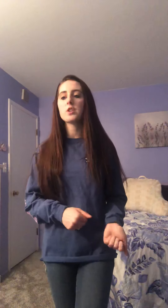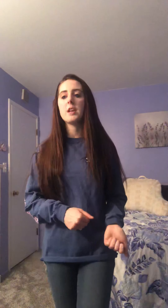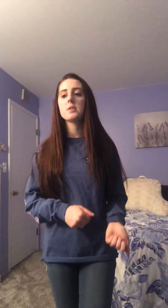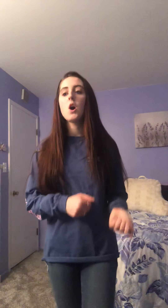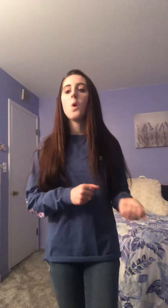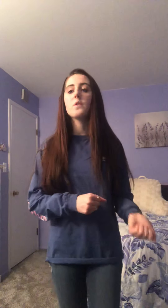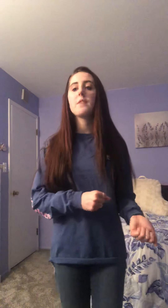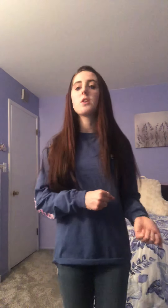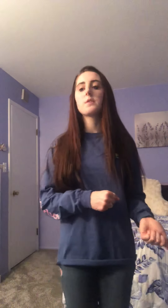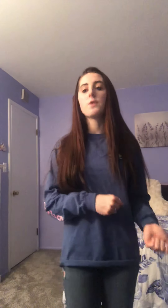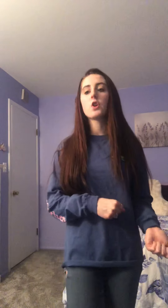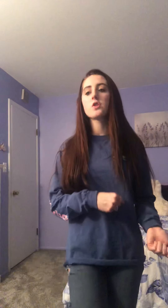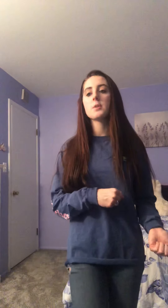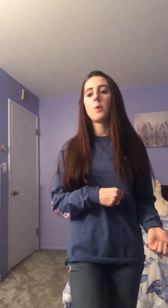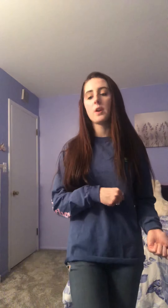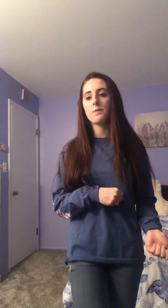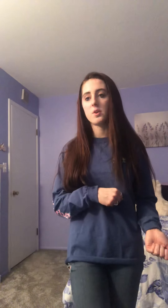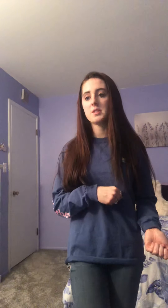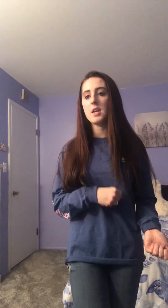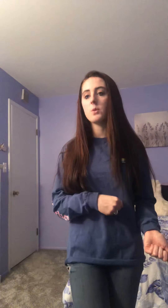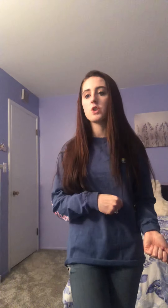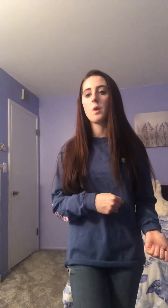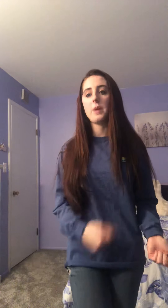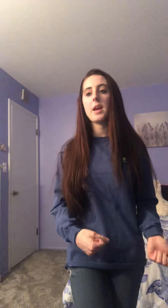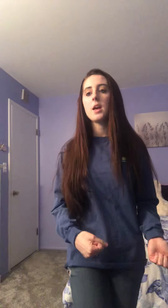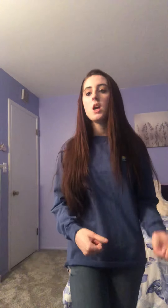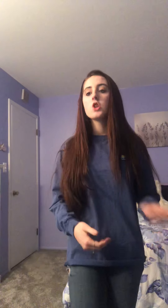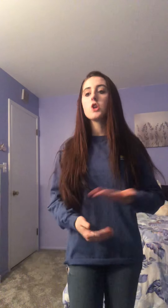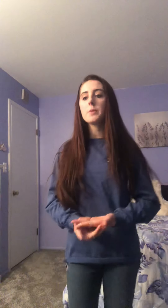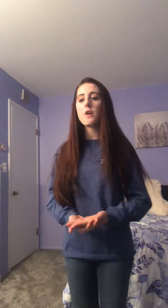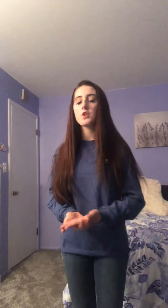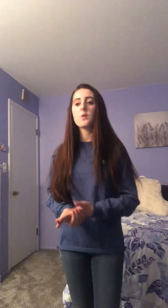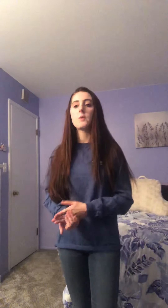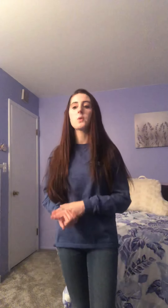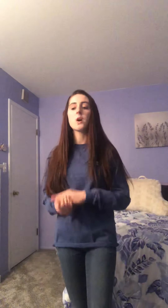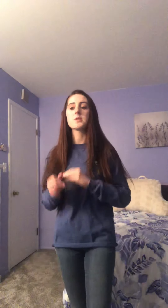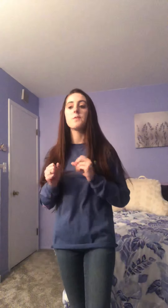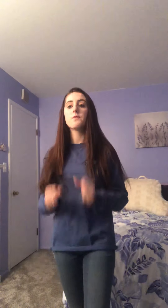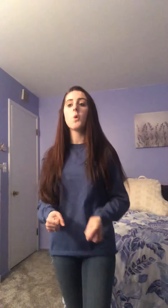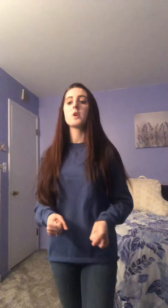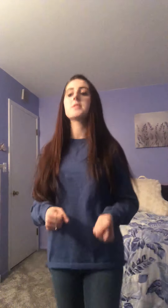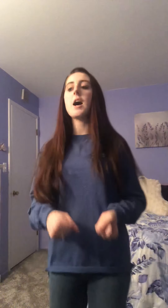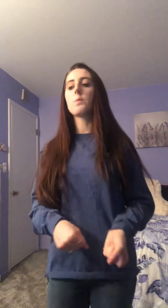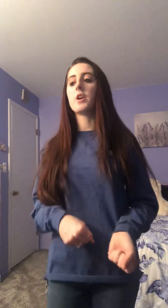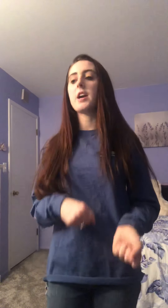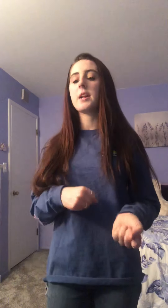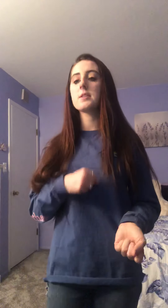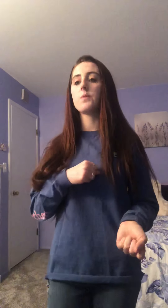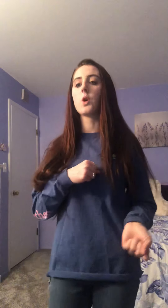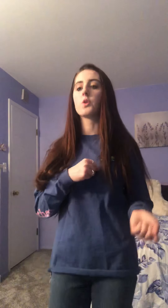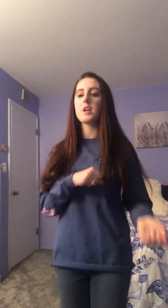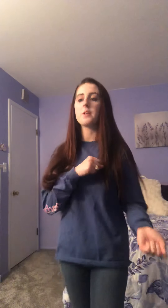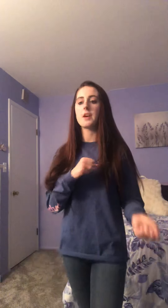motionless only if there's a vertical supporting force equal to our weight. Jumping off the ground requires a force downward against the floor greater than our